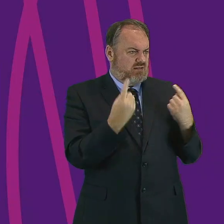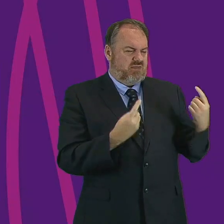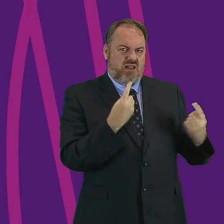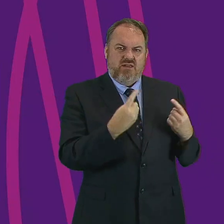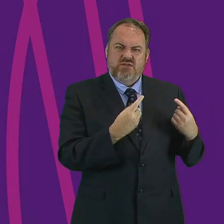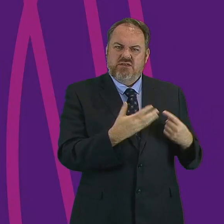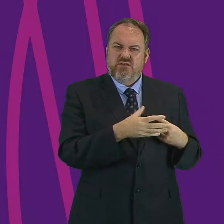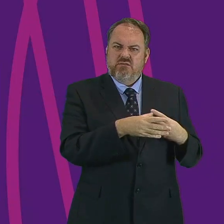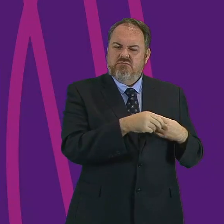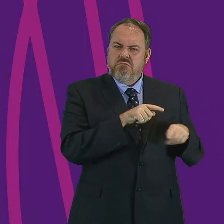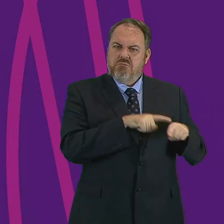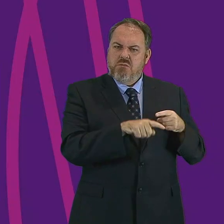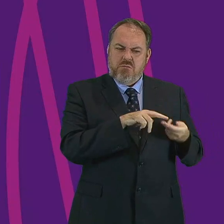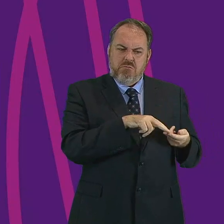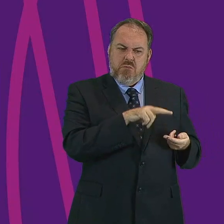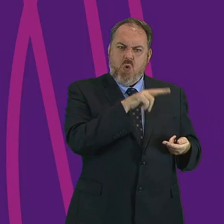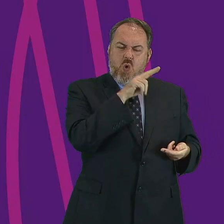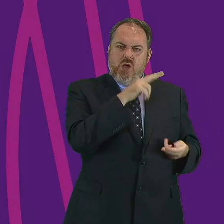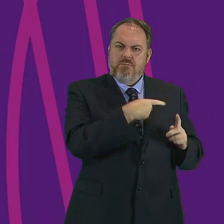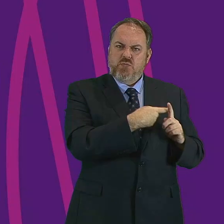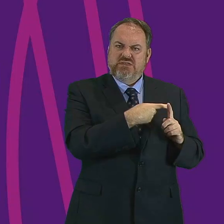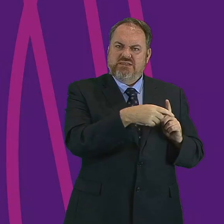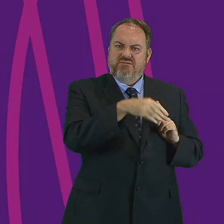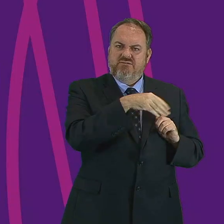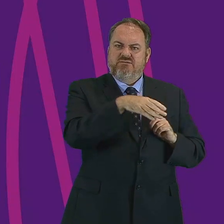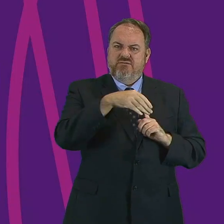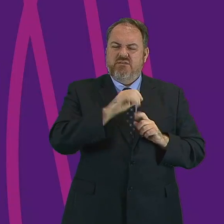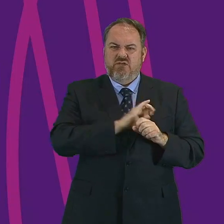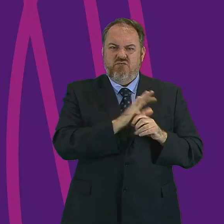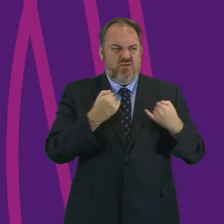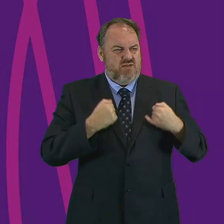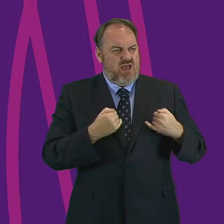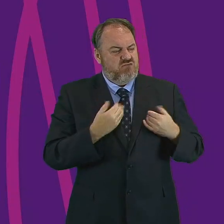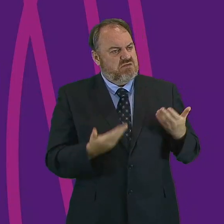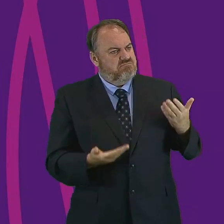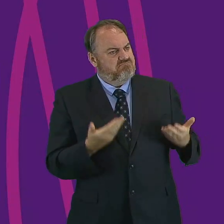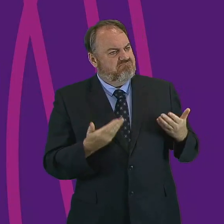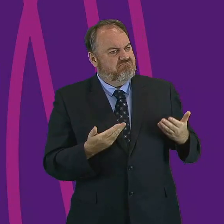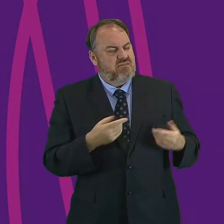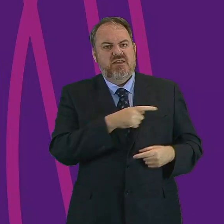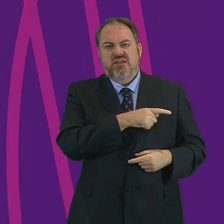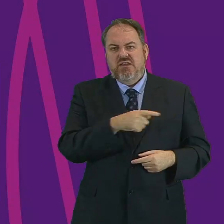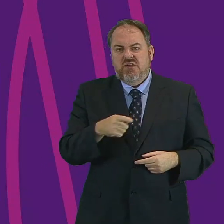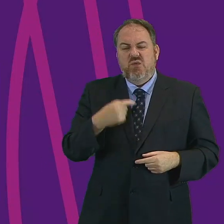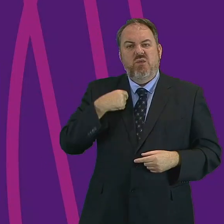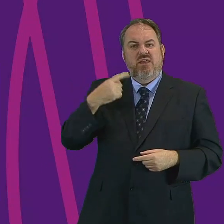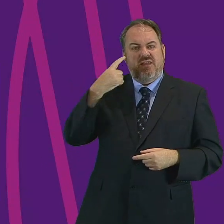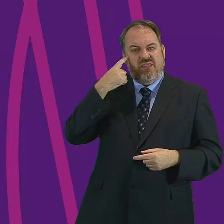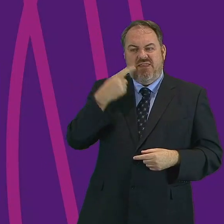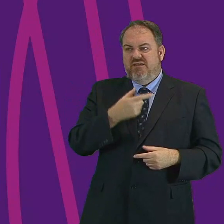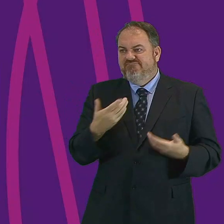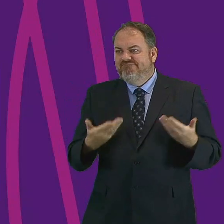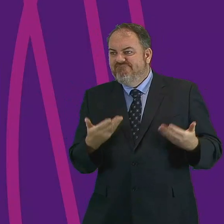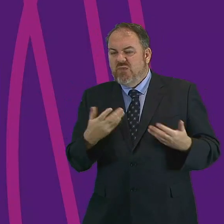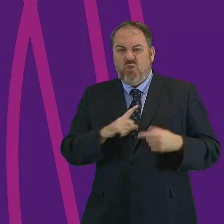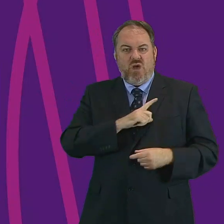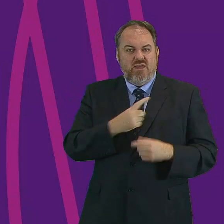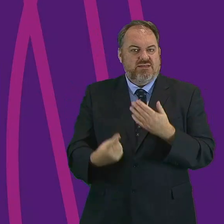schemes. So I hope that will be a positive development. We still, as I say, are awaiting a response about the consequential funding